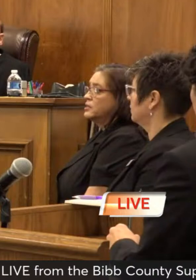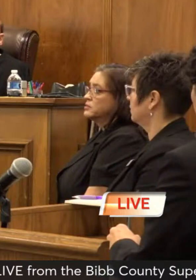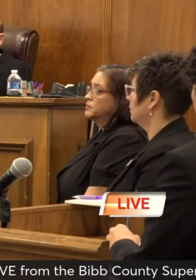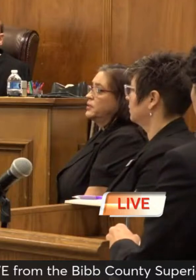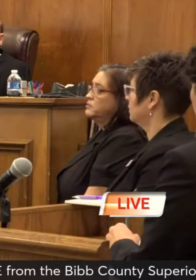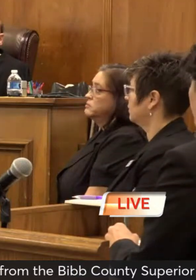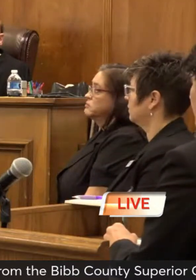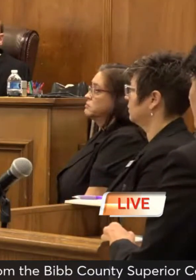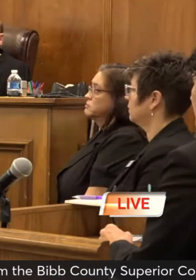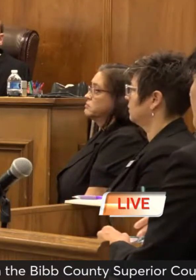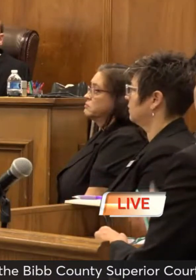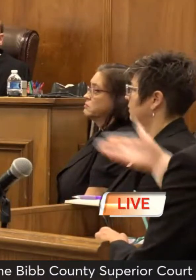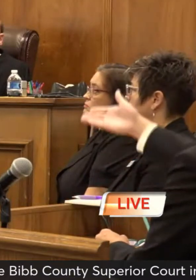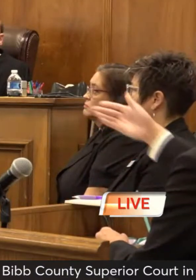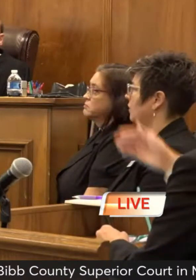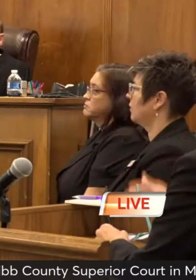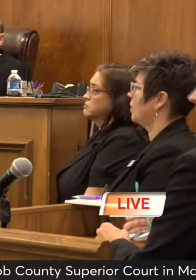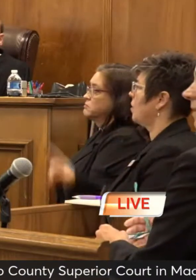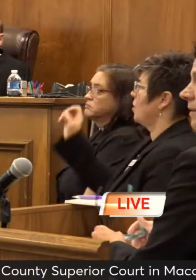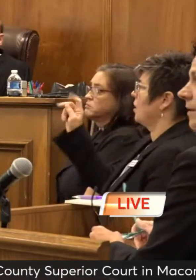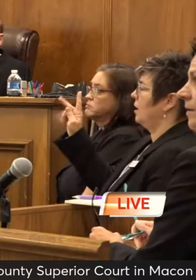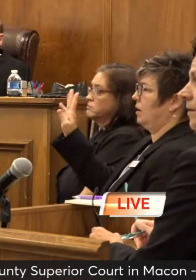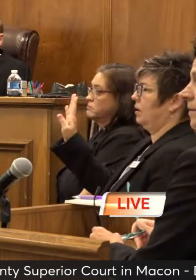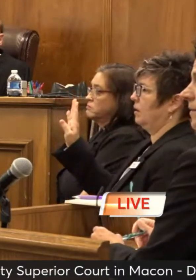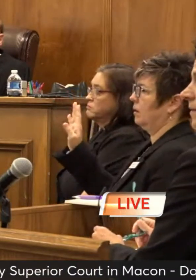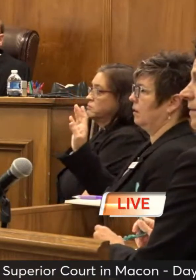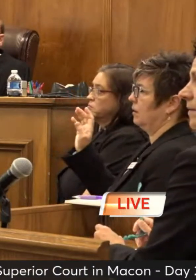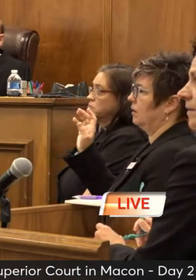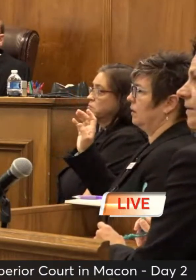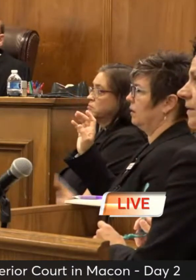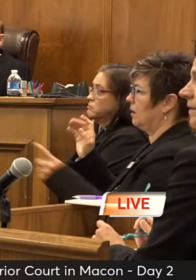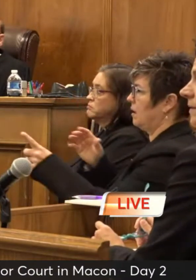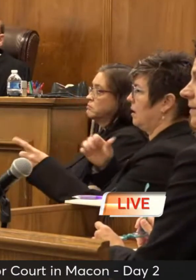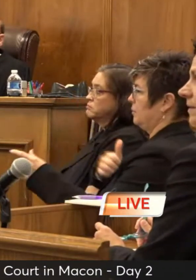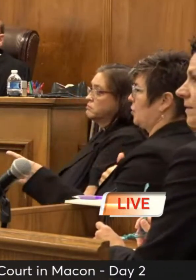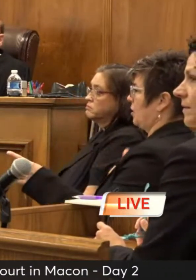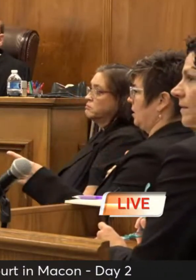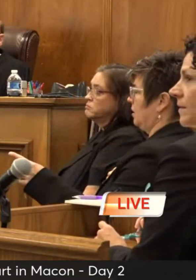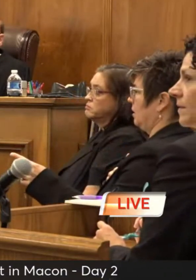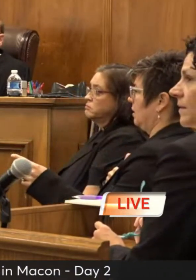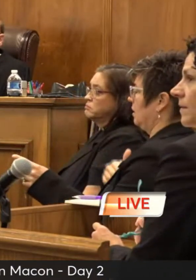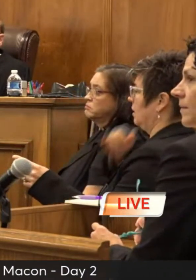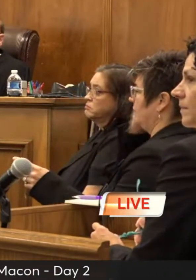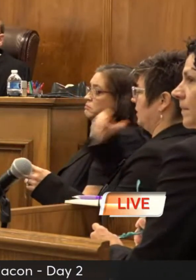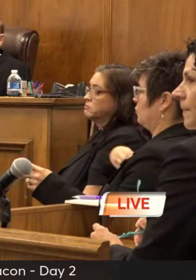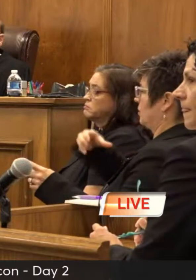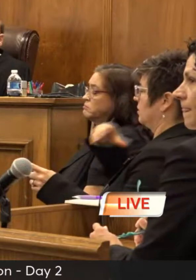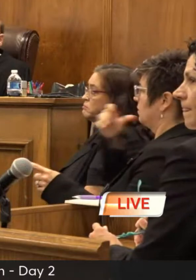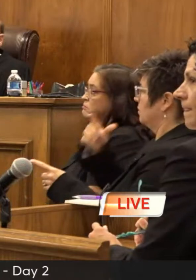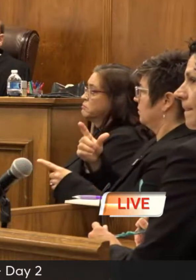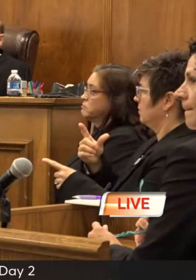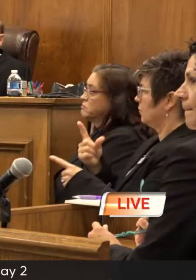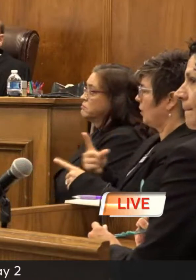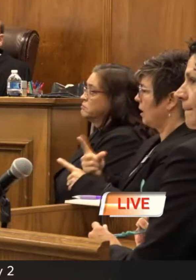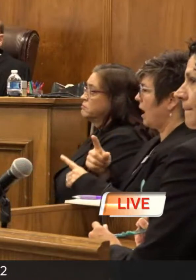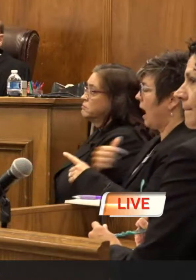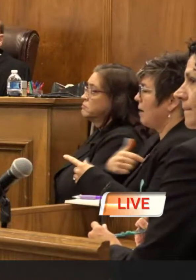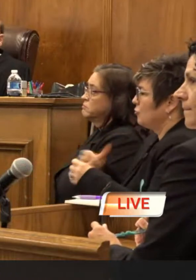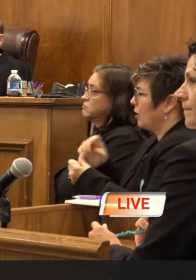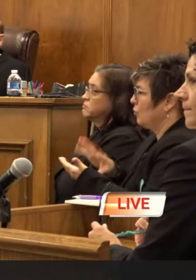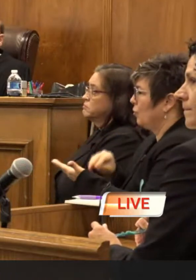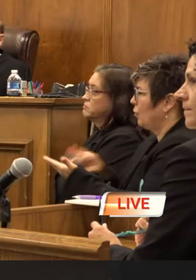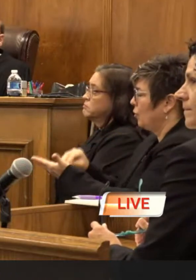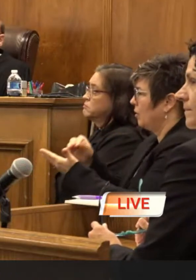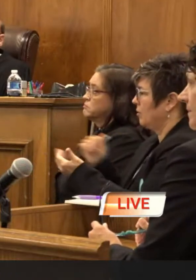I can explain. Okay. I apologize if the objection is improper. Maybe I'm looking for education